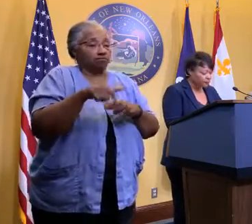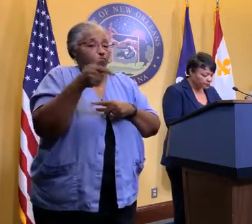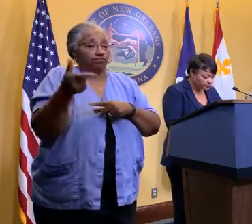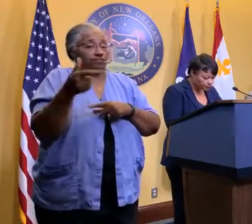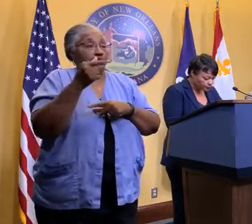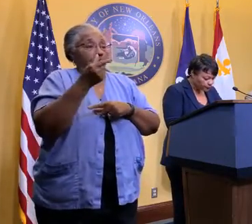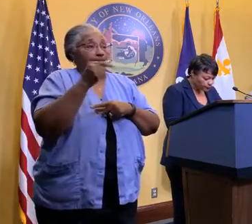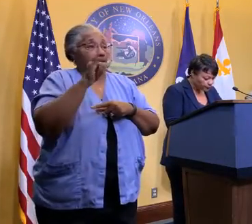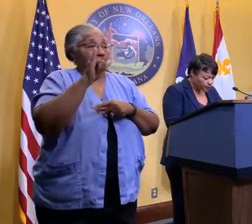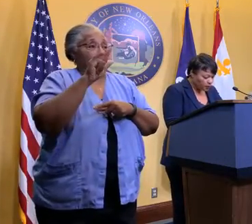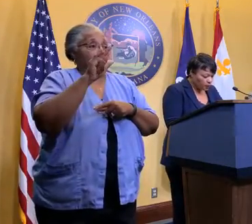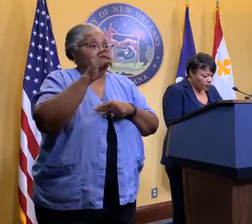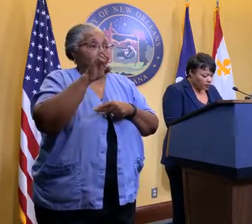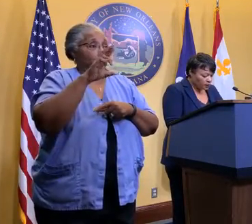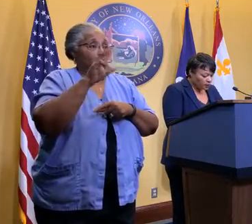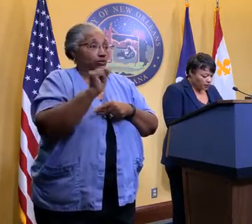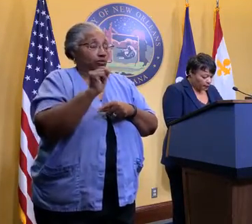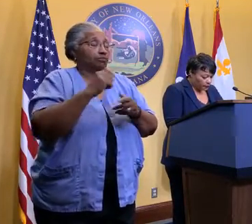over to Gilbert.